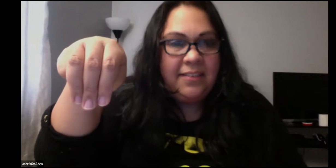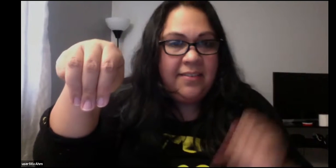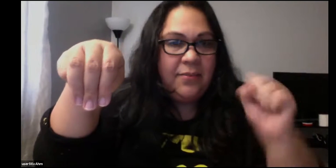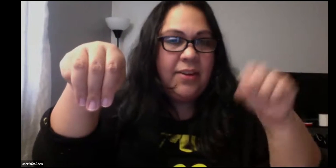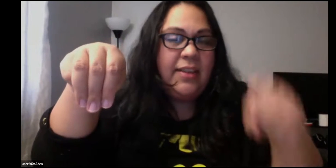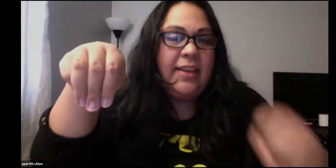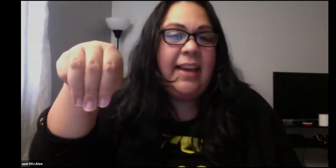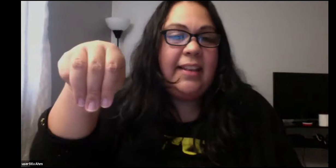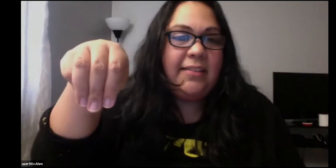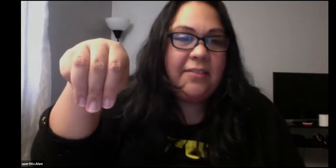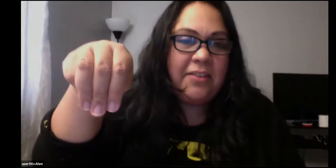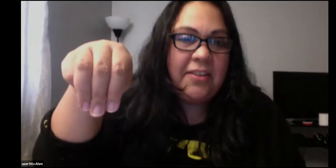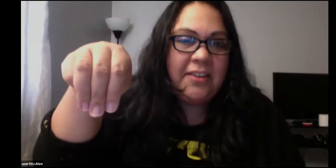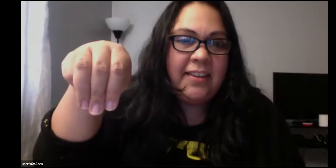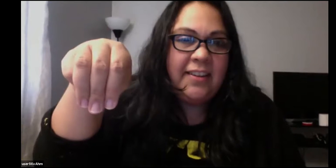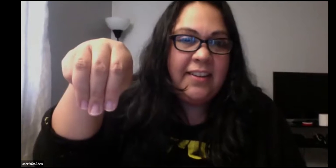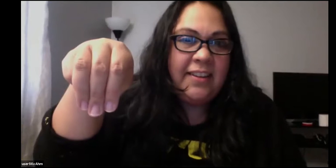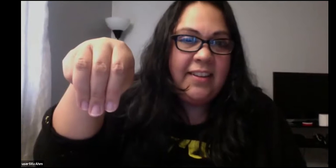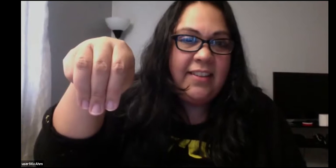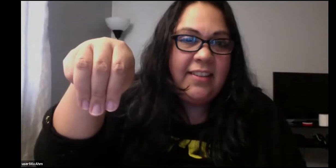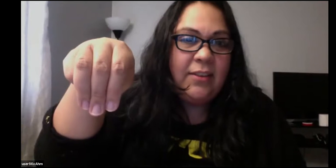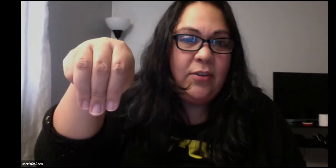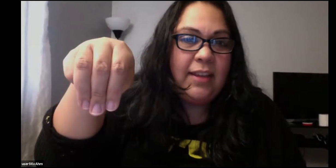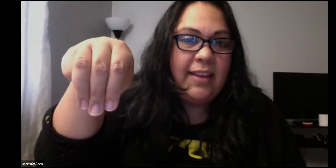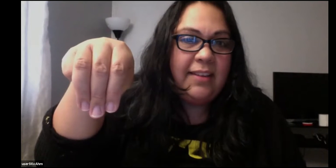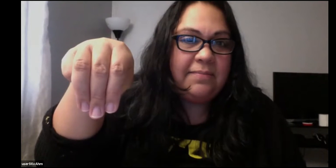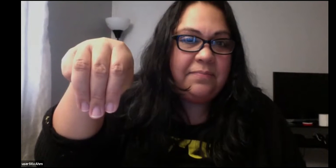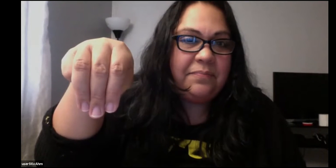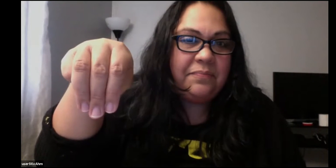What do you think, Caitlin? Does it look like that?